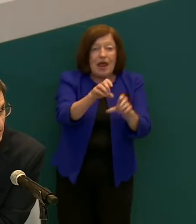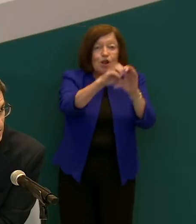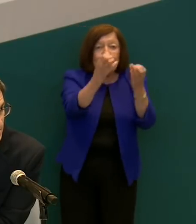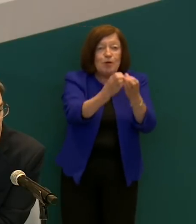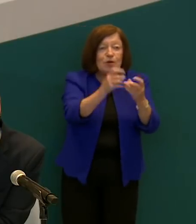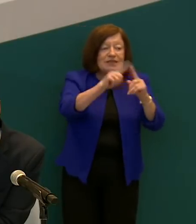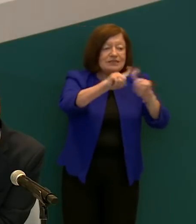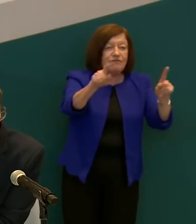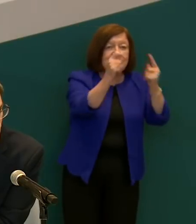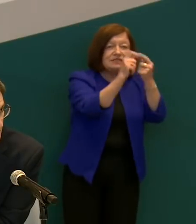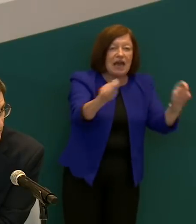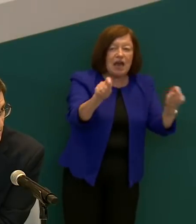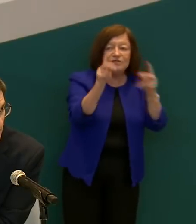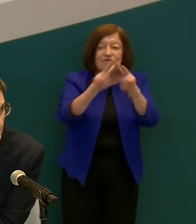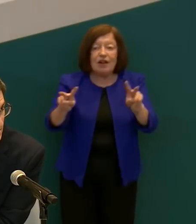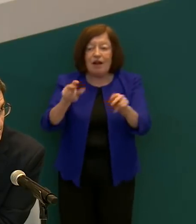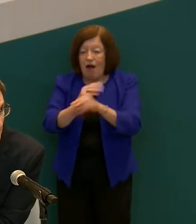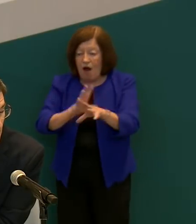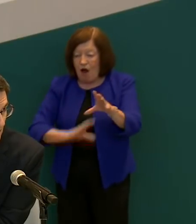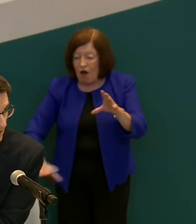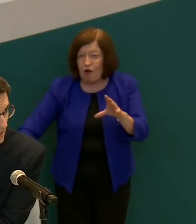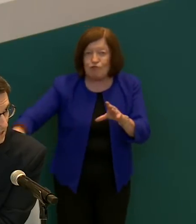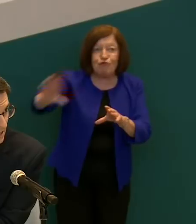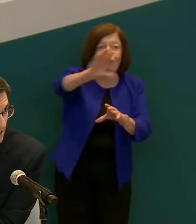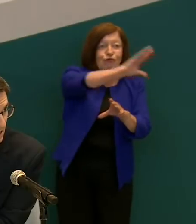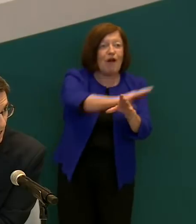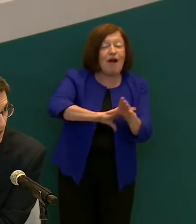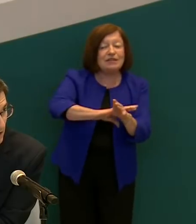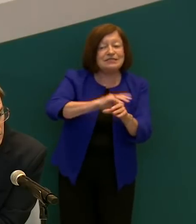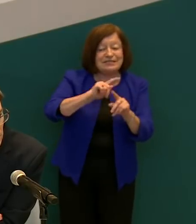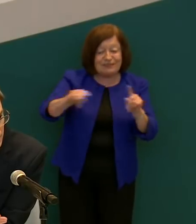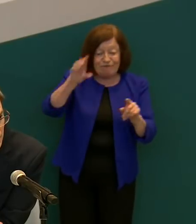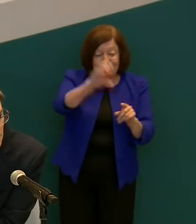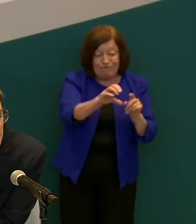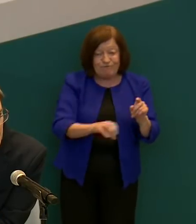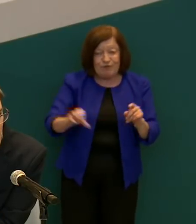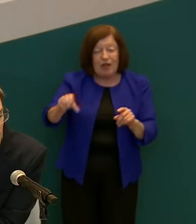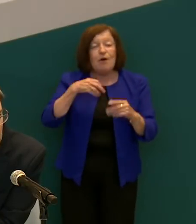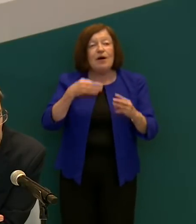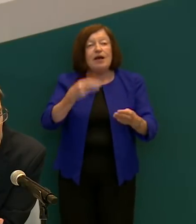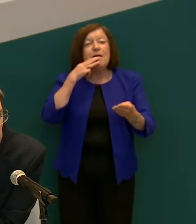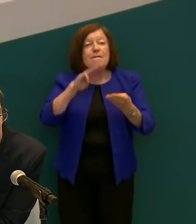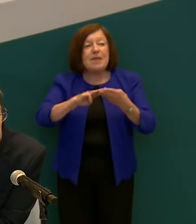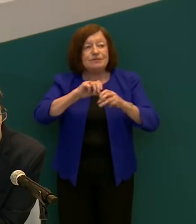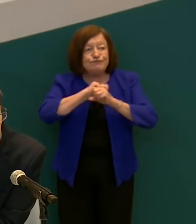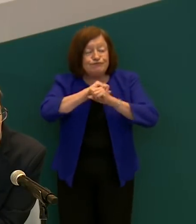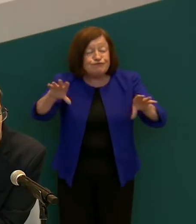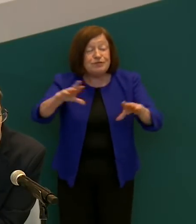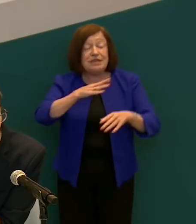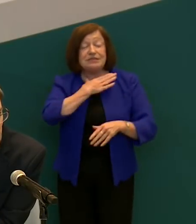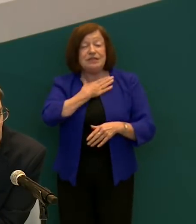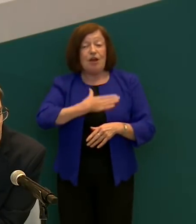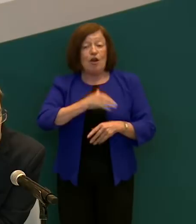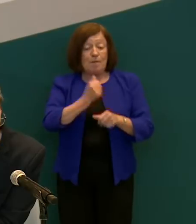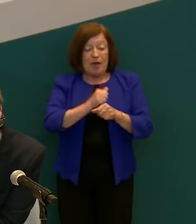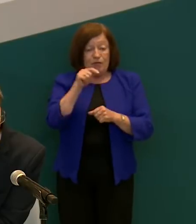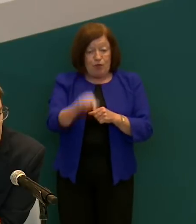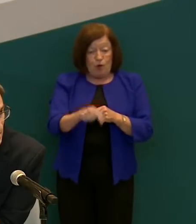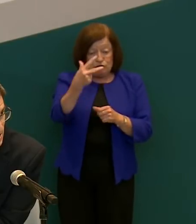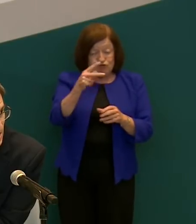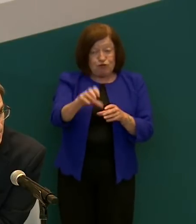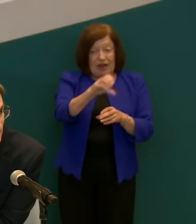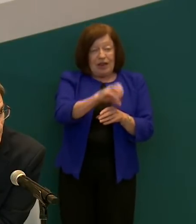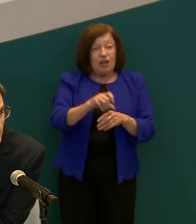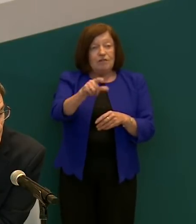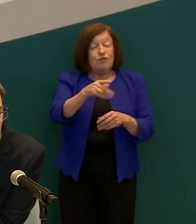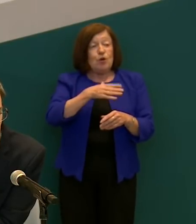towns and villages all across those counties. And indeed, I also want to get the message out that it's not just about those counties. If you live in